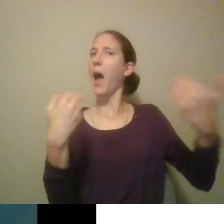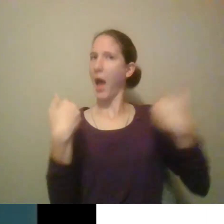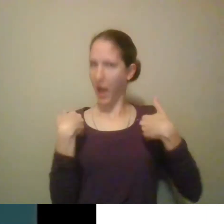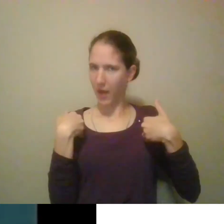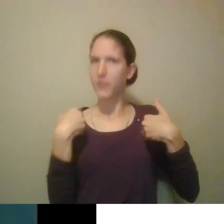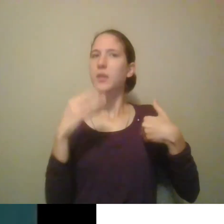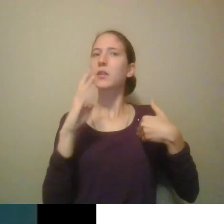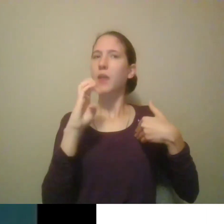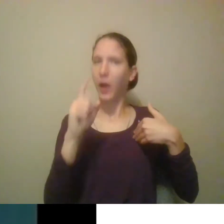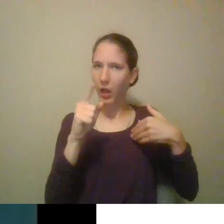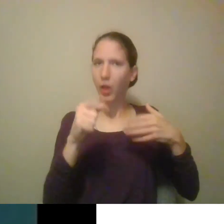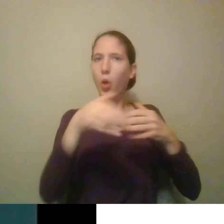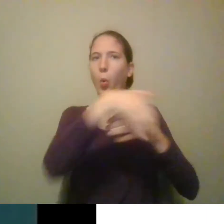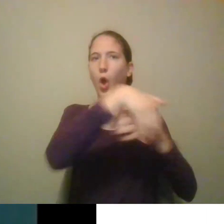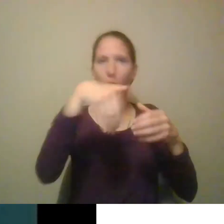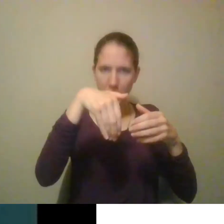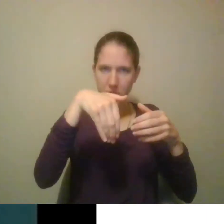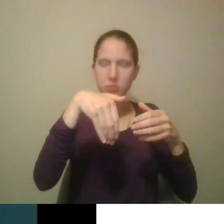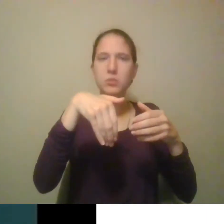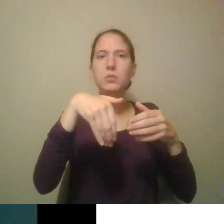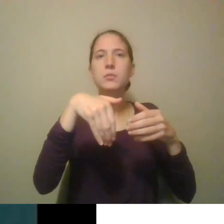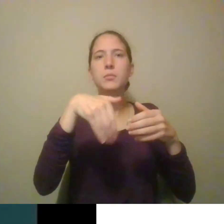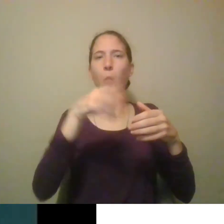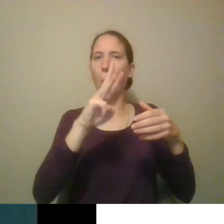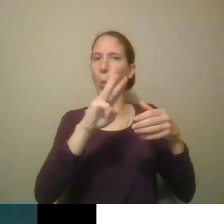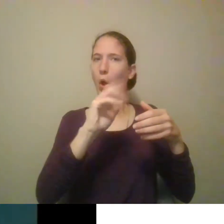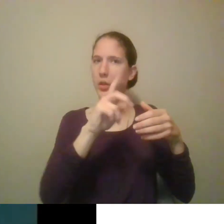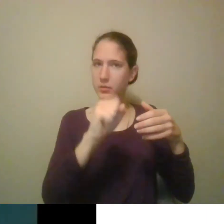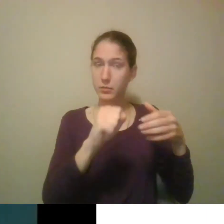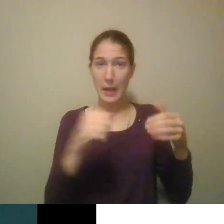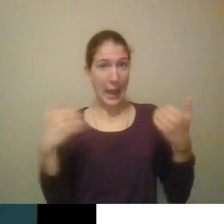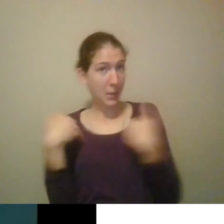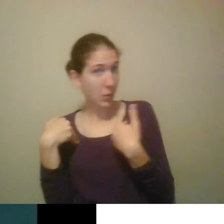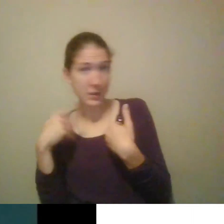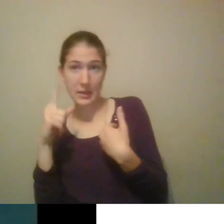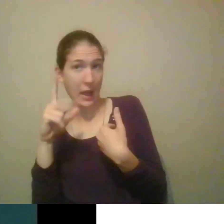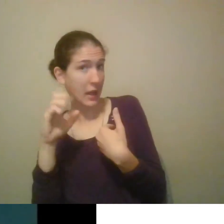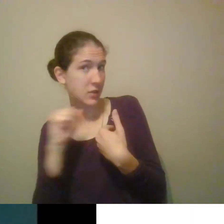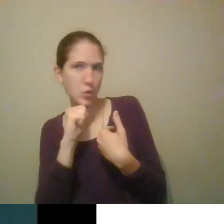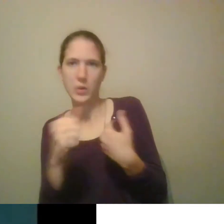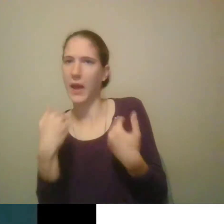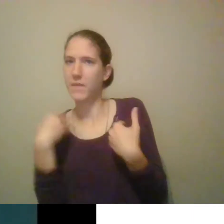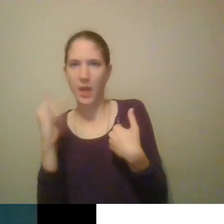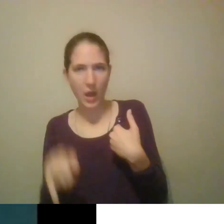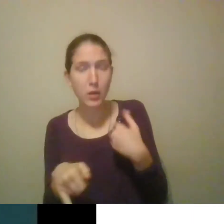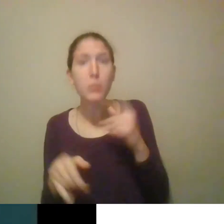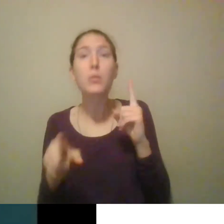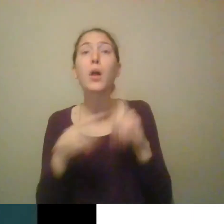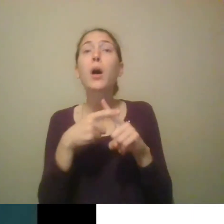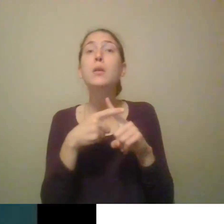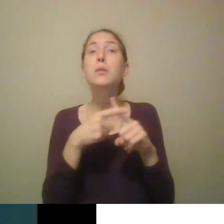cells. And the cell wall is not part of the living cell.